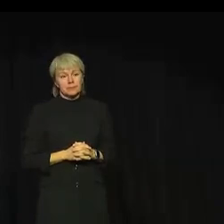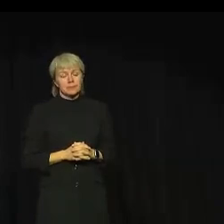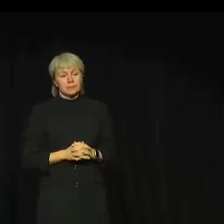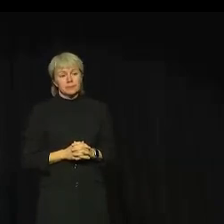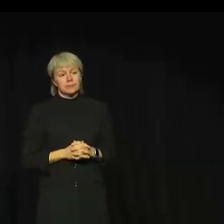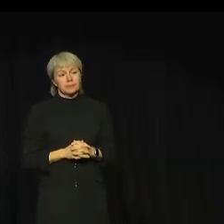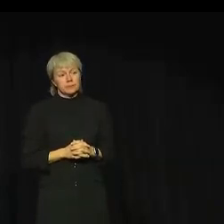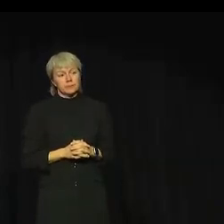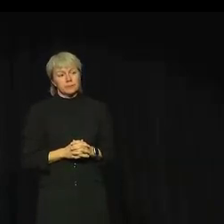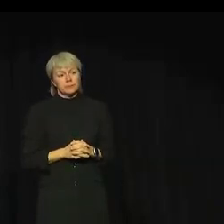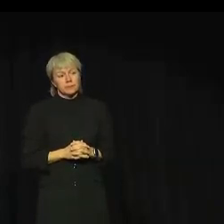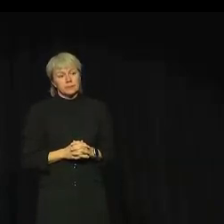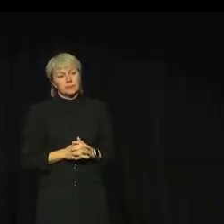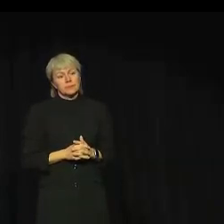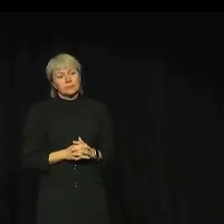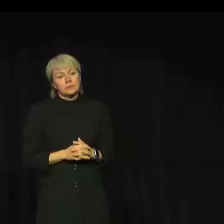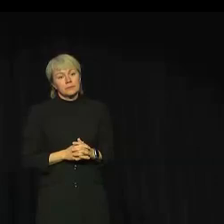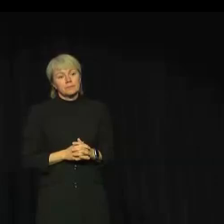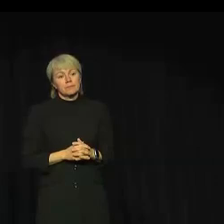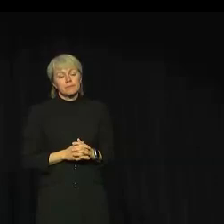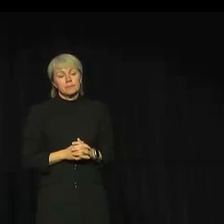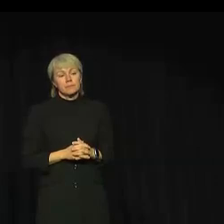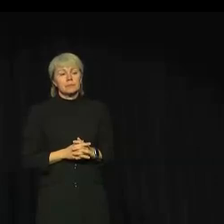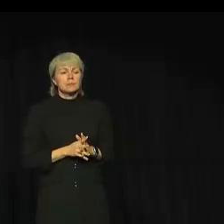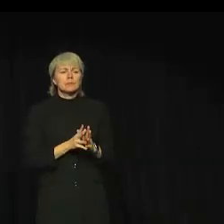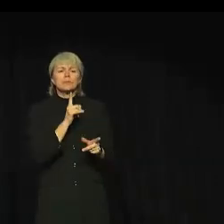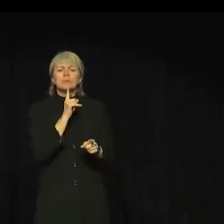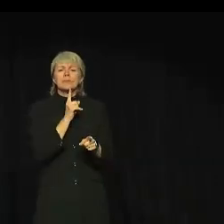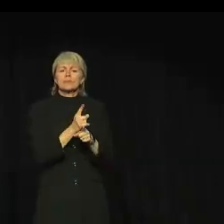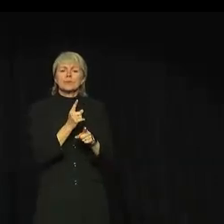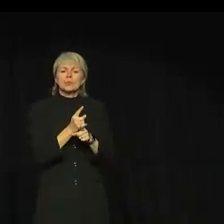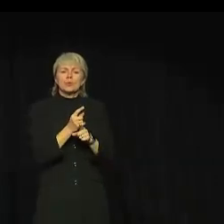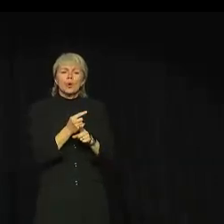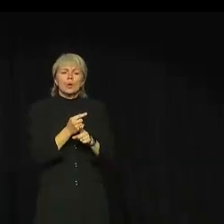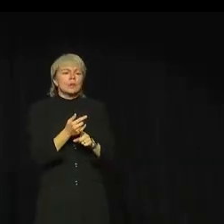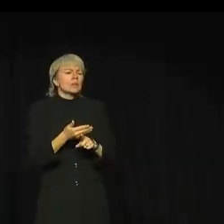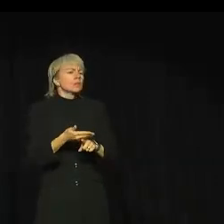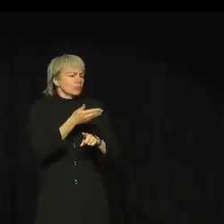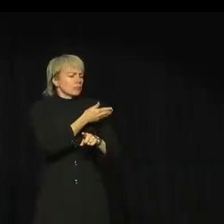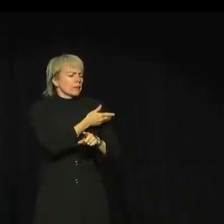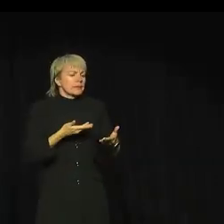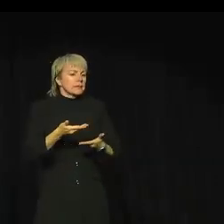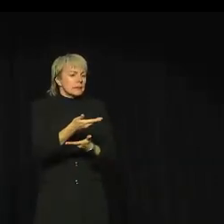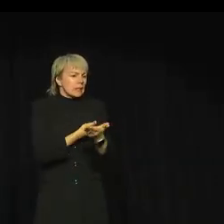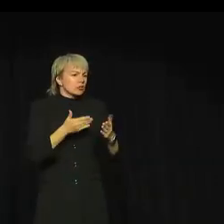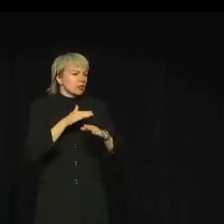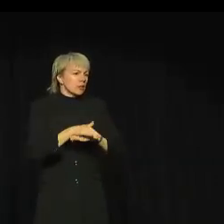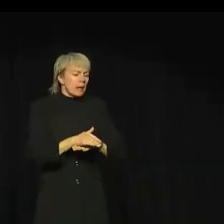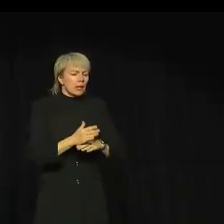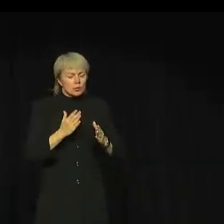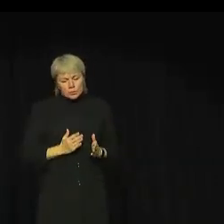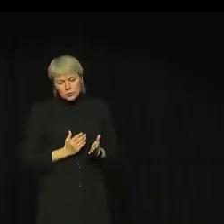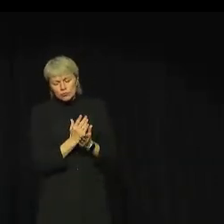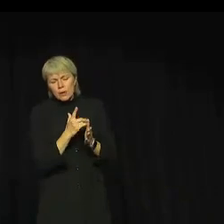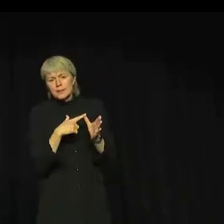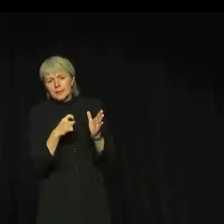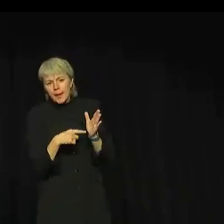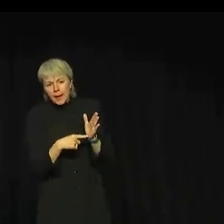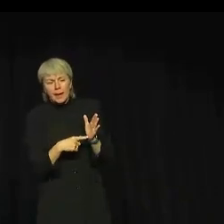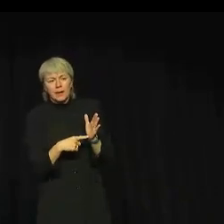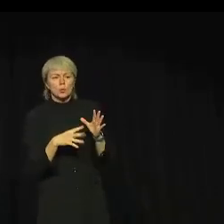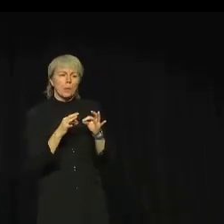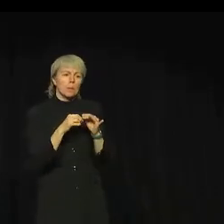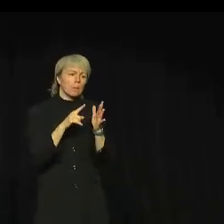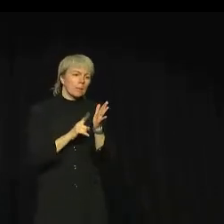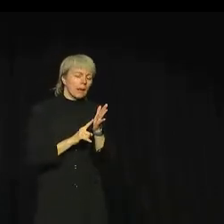In the discussions about earlier versions of a Bill of Rights for Australia or Human Rights Act, there